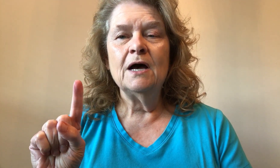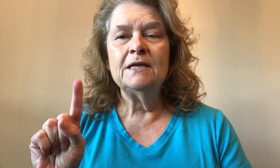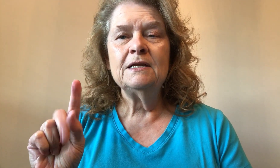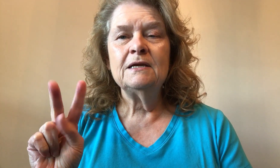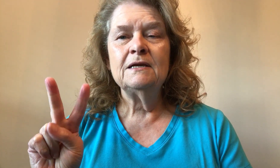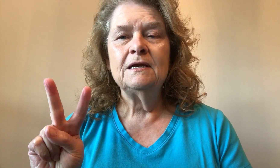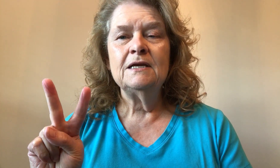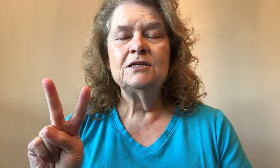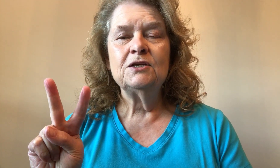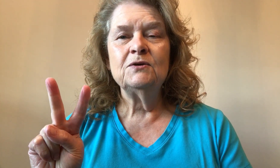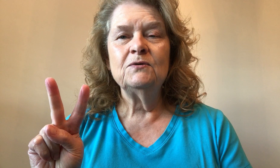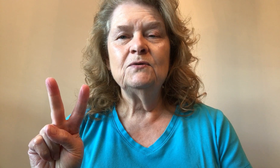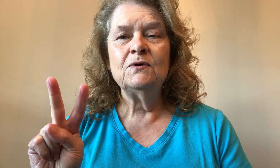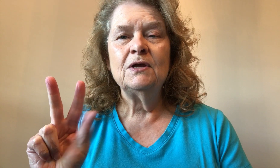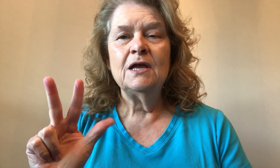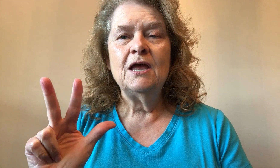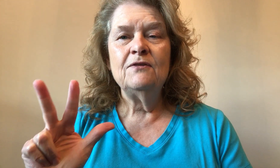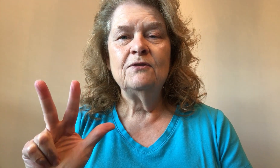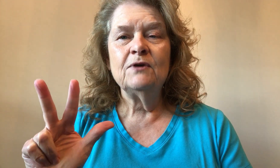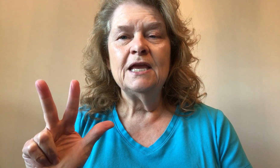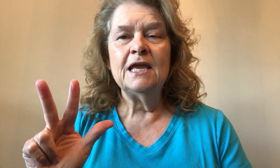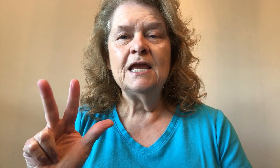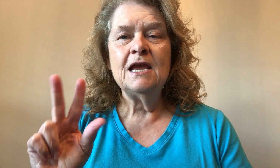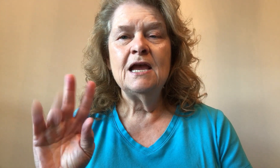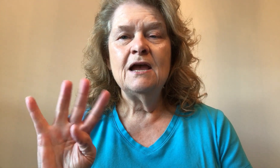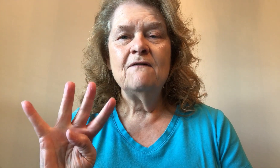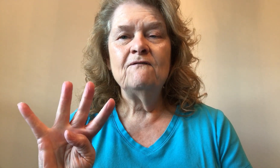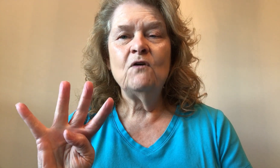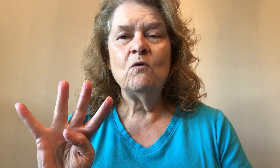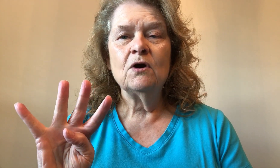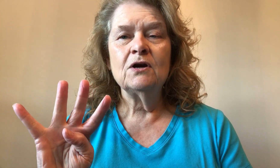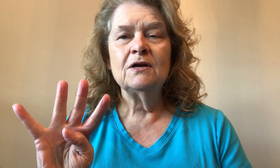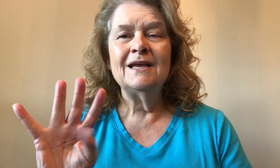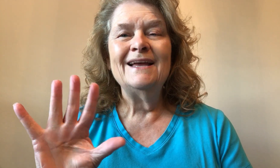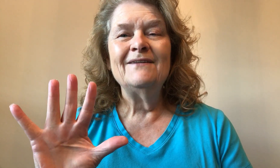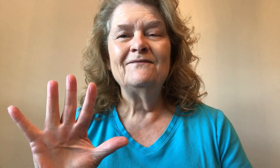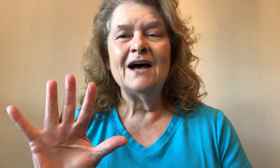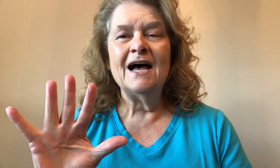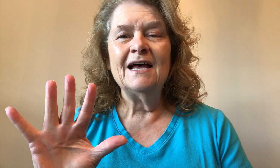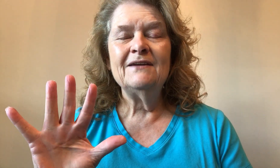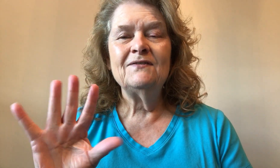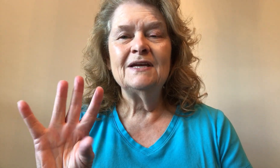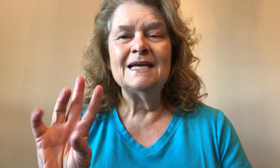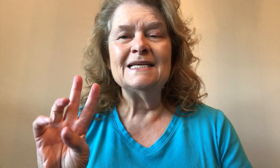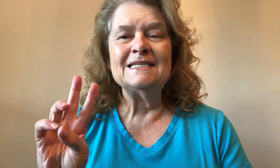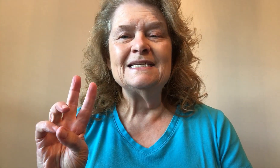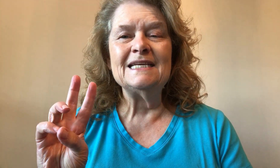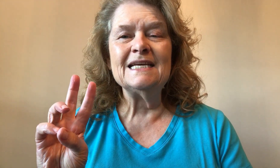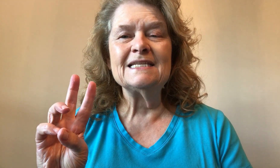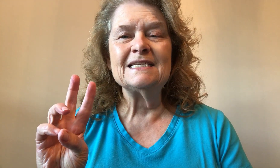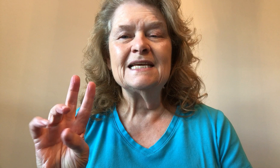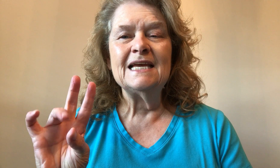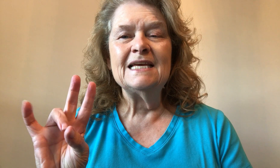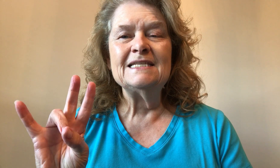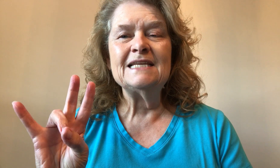1, 2, 3, 4, 5, 6,